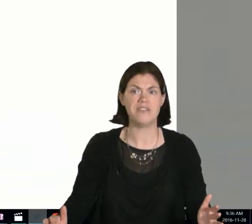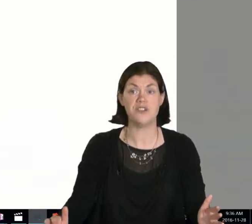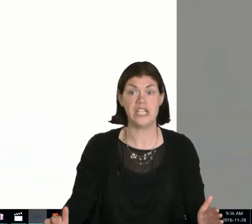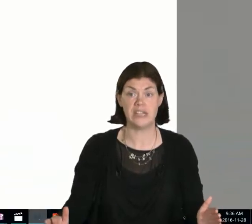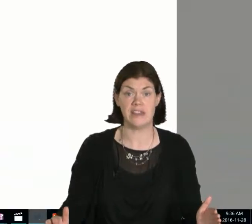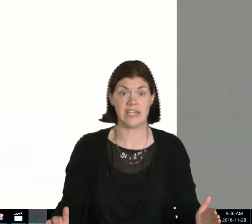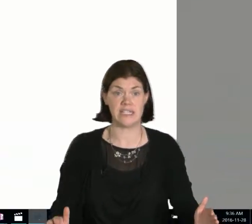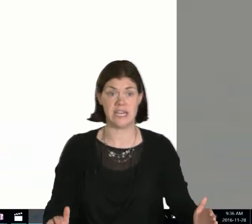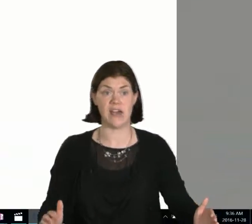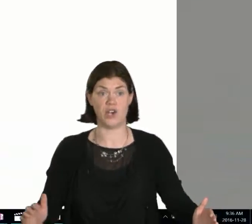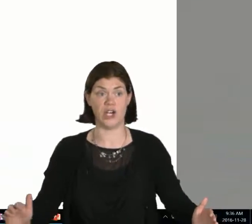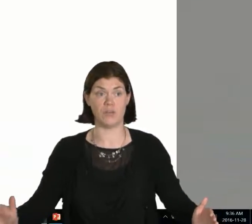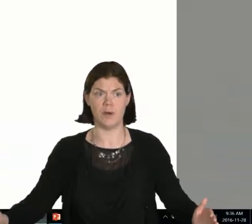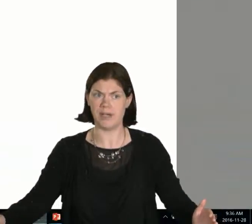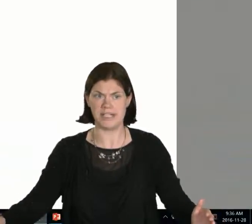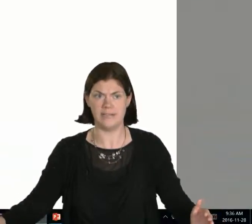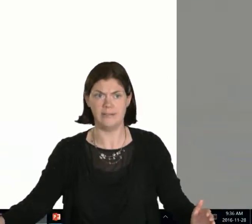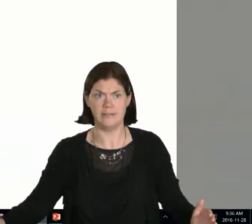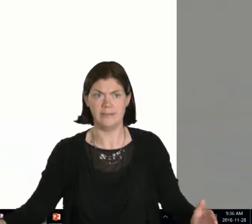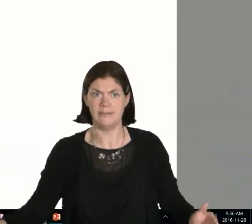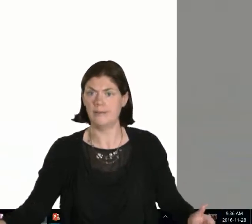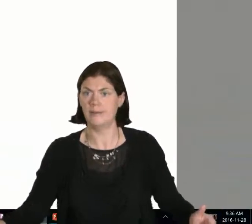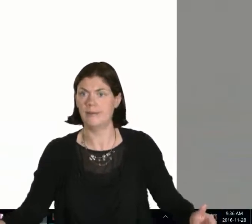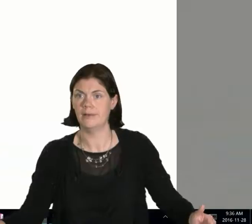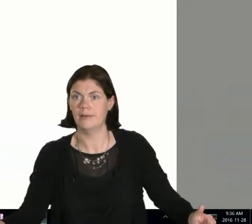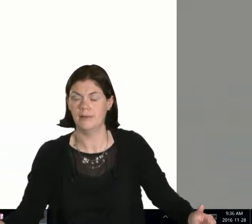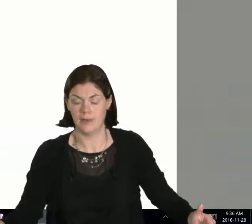And if you did think it did have a hook, what was it?